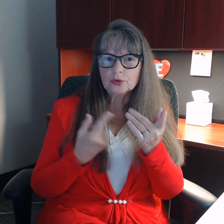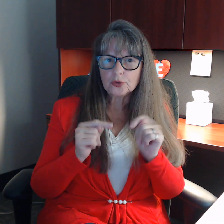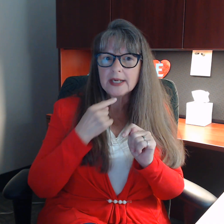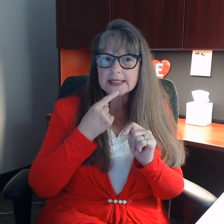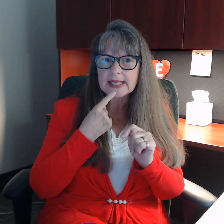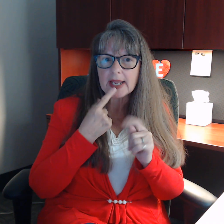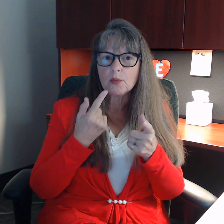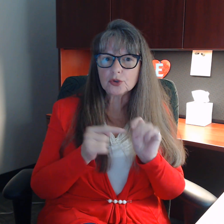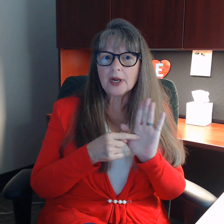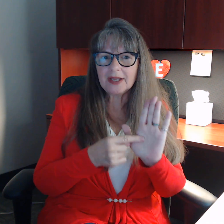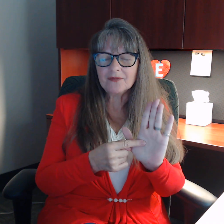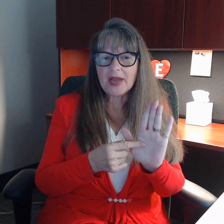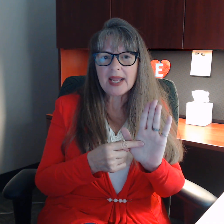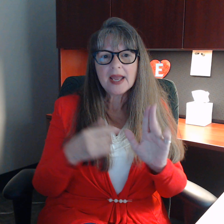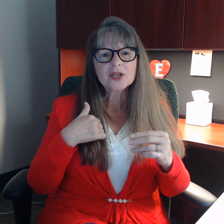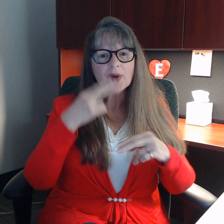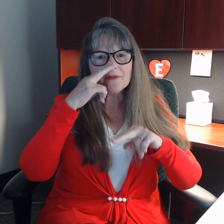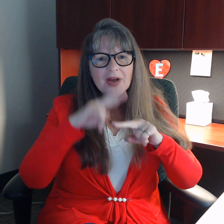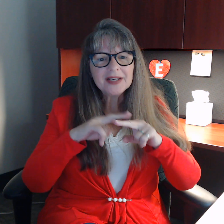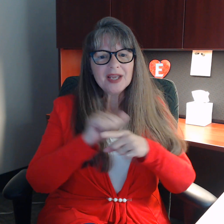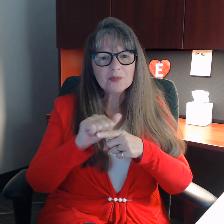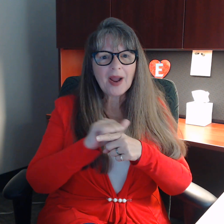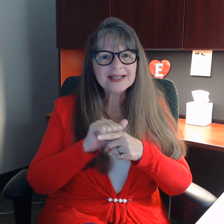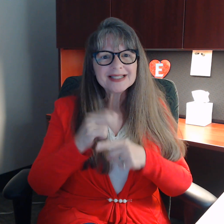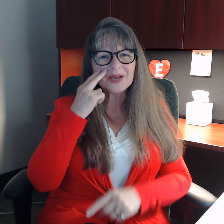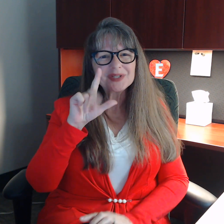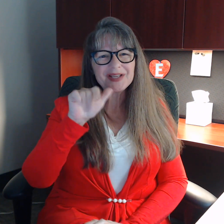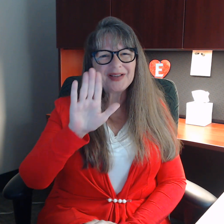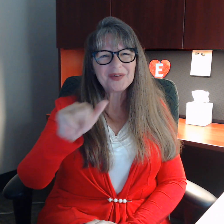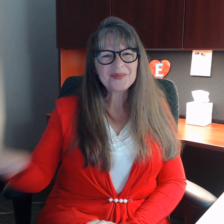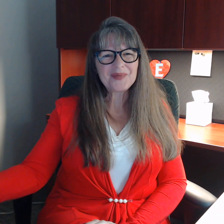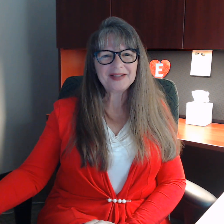trying to say and what you're trying to convey. So have fun and practice, and I will see you later. Bye.